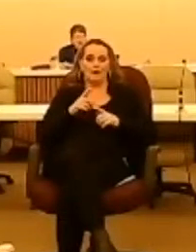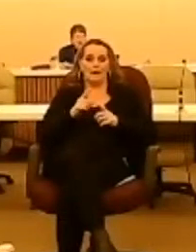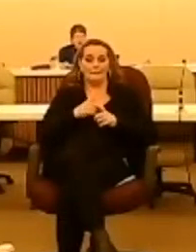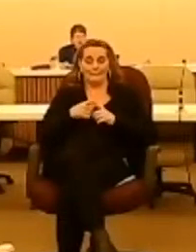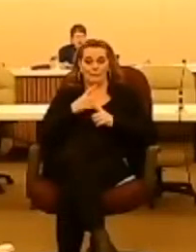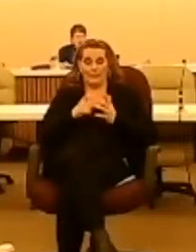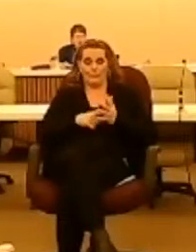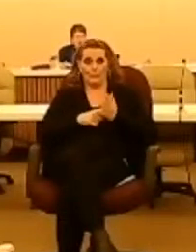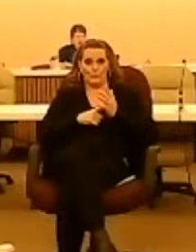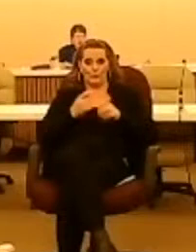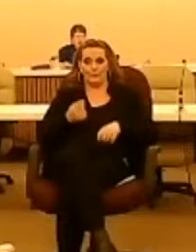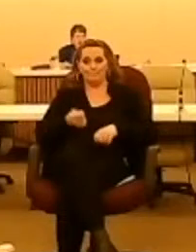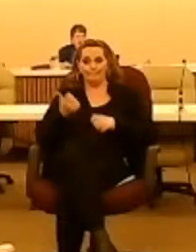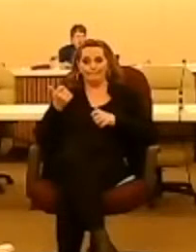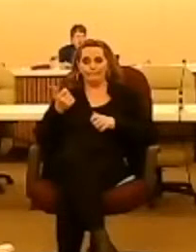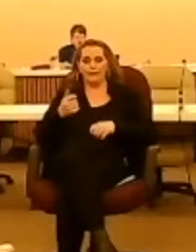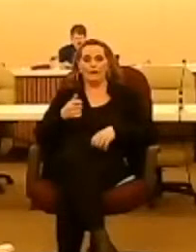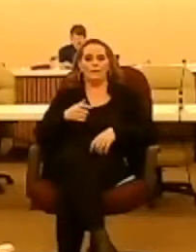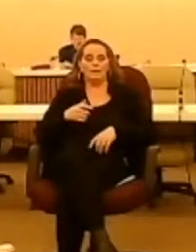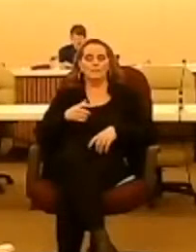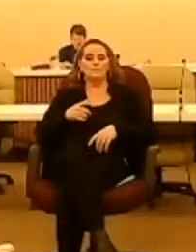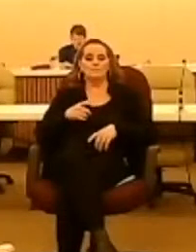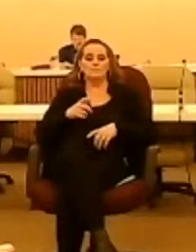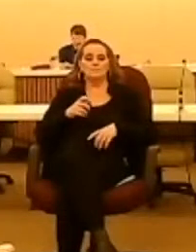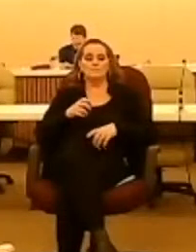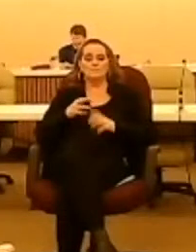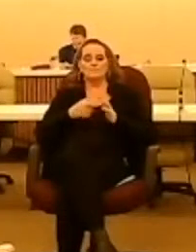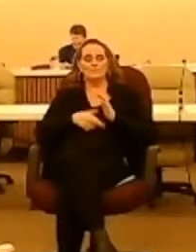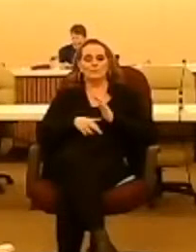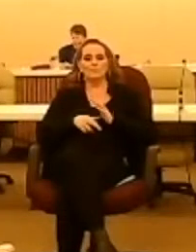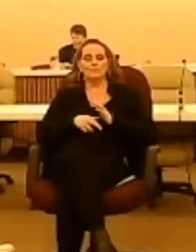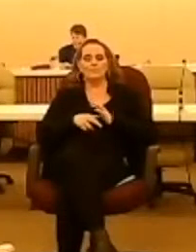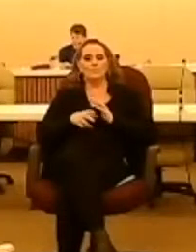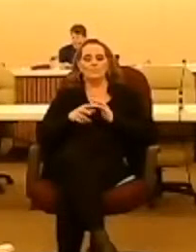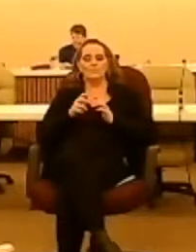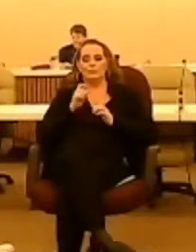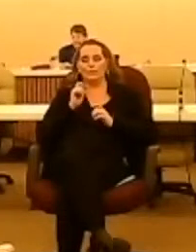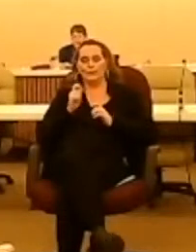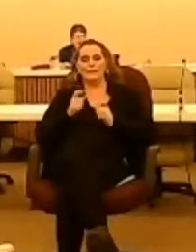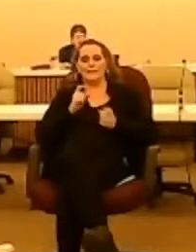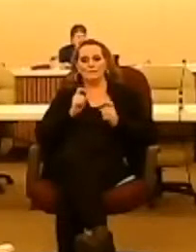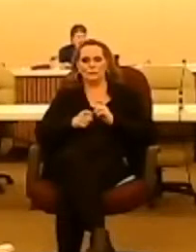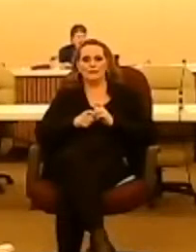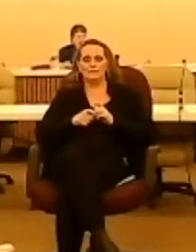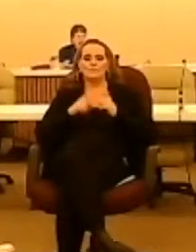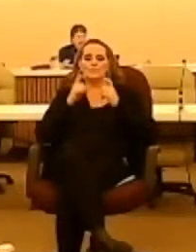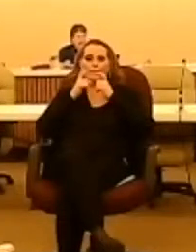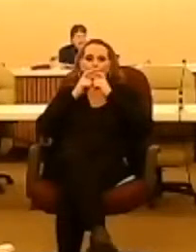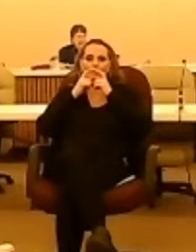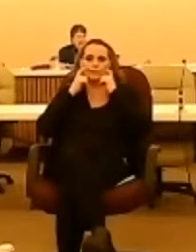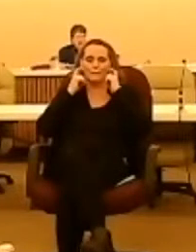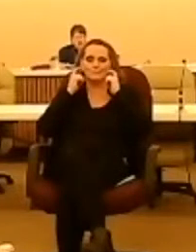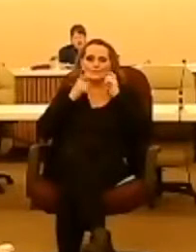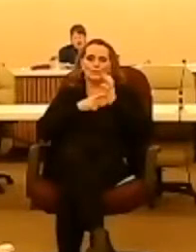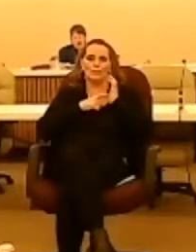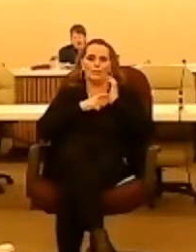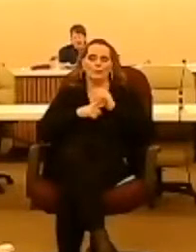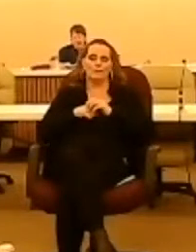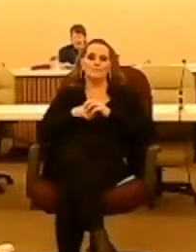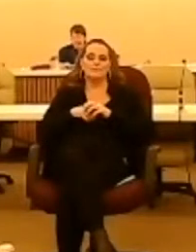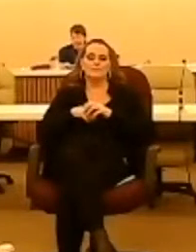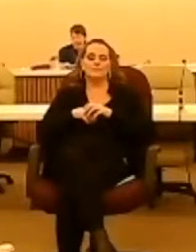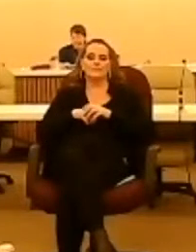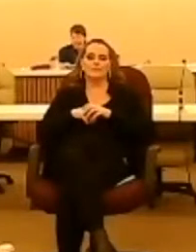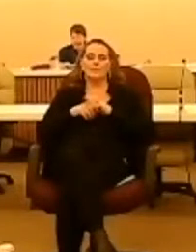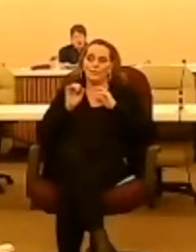we won't be reviewing our mask mandate with regards to facilities. So with